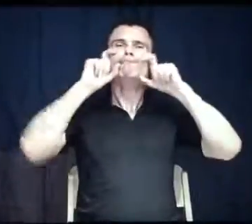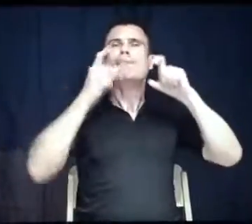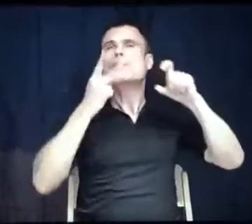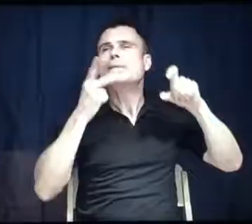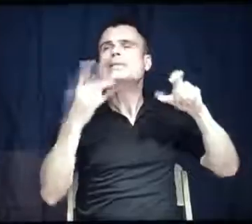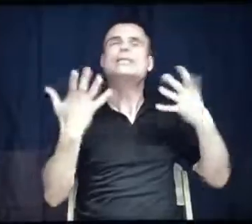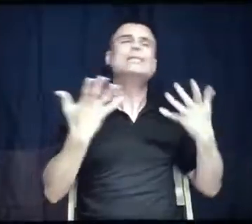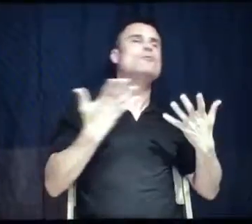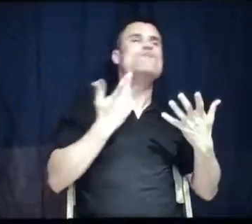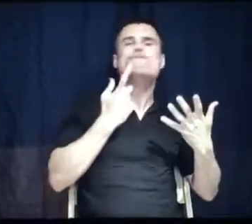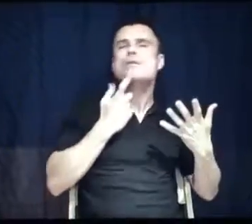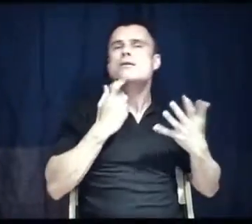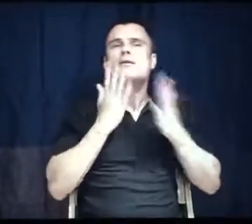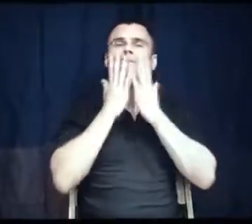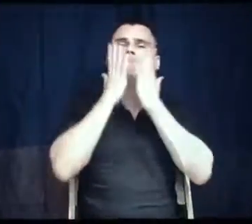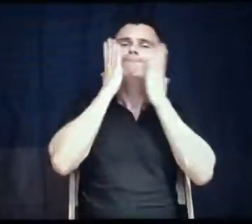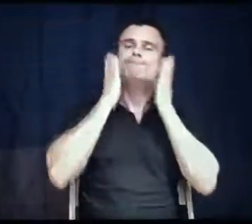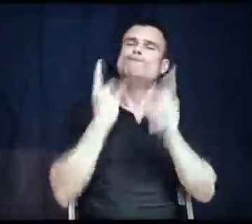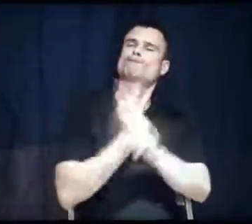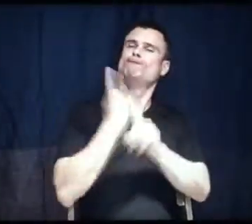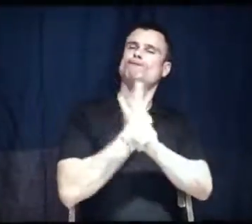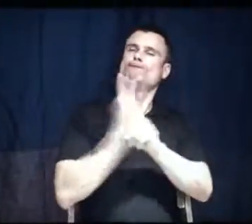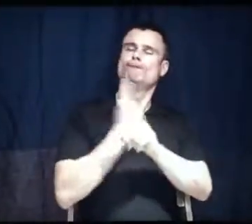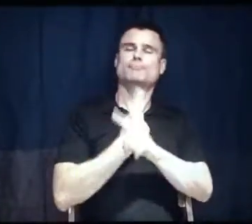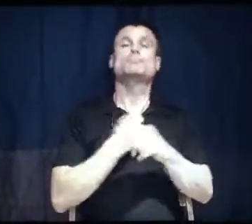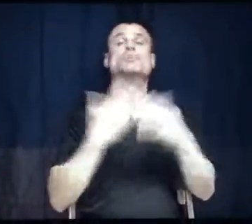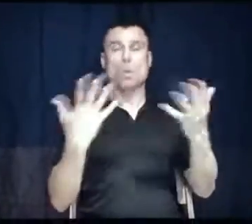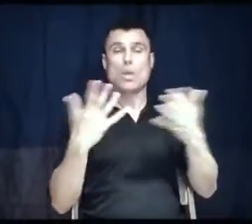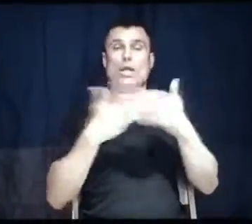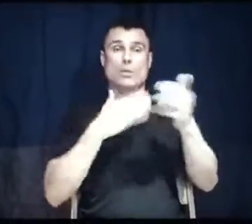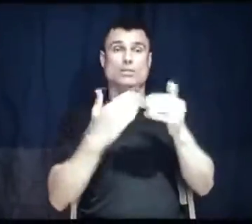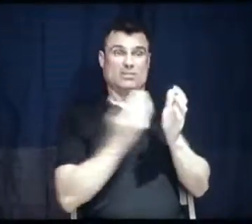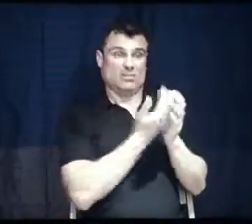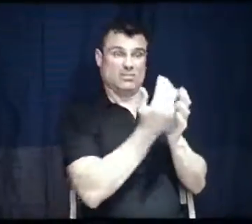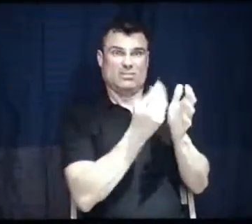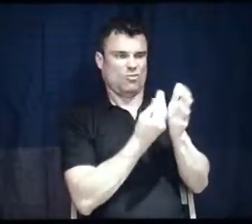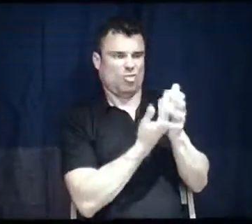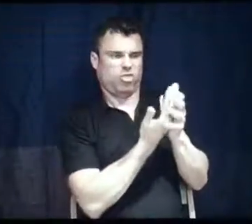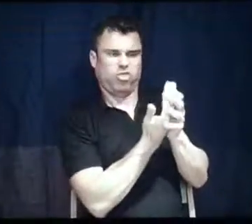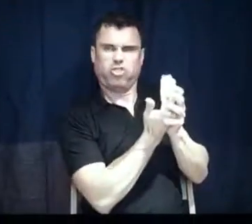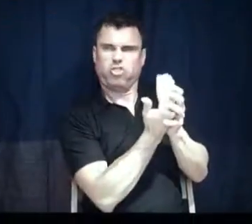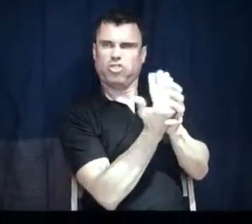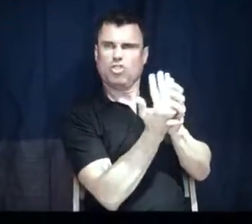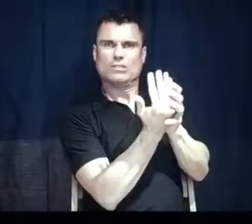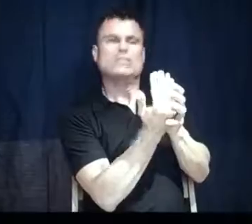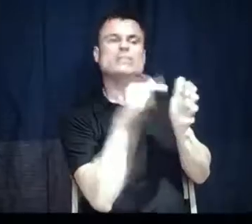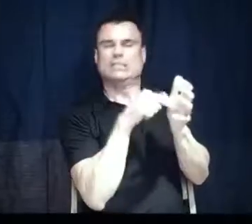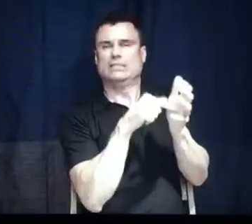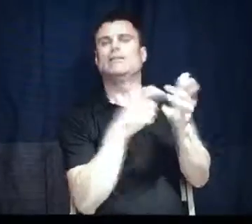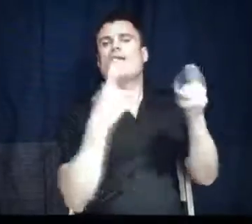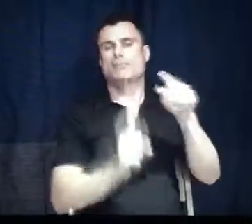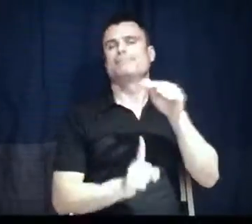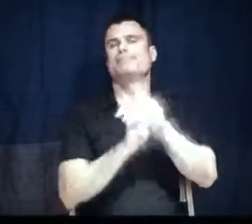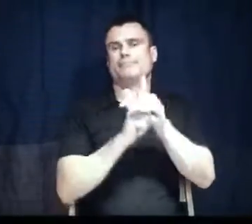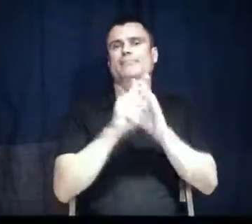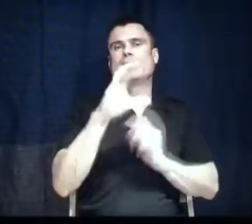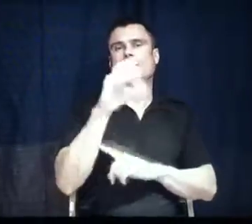body might look like. Whereas normally you'd have, regularly pink skin and when everything's working properly. And that